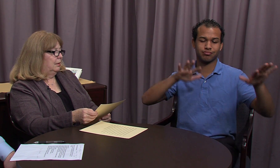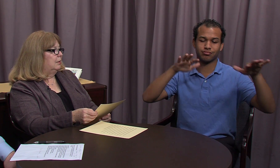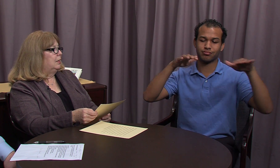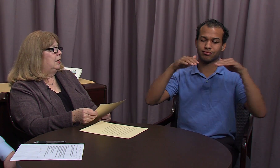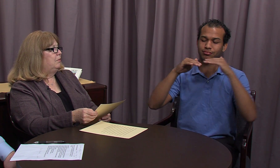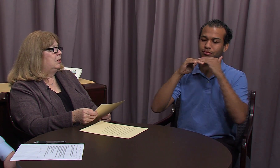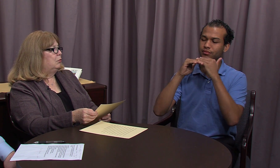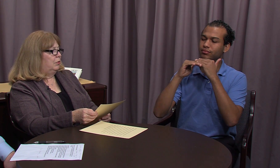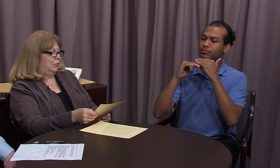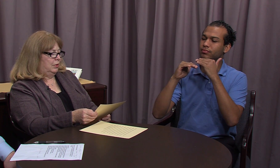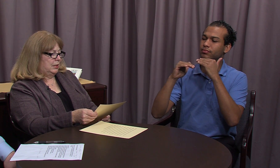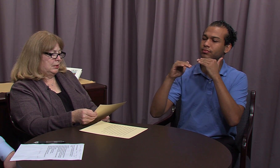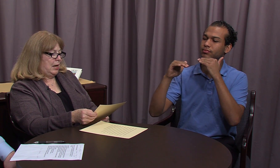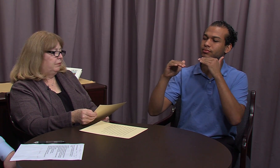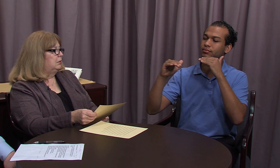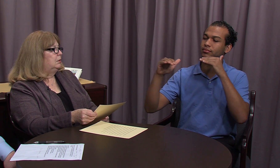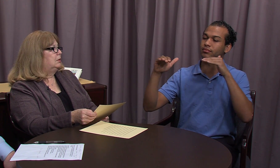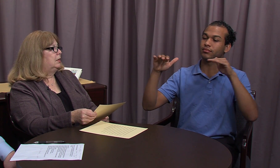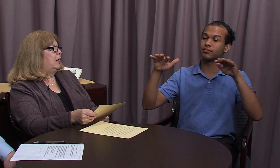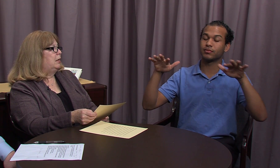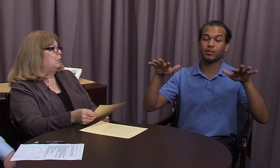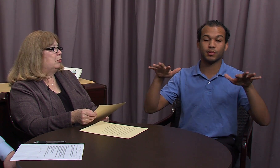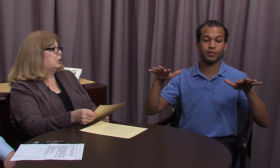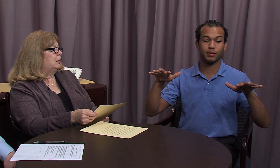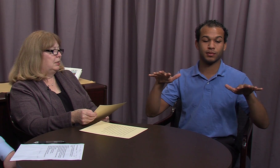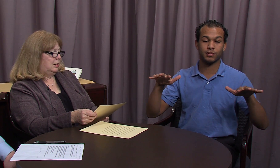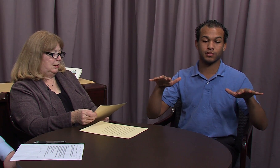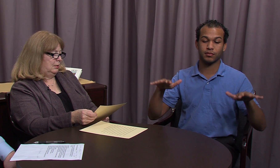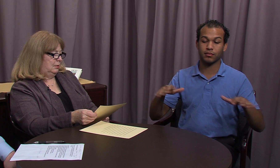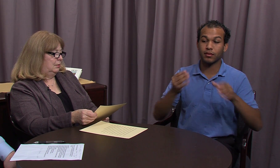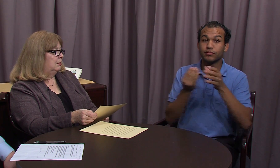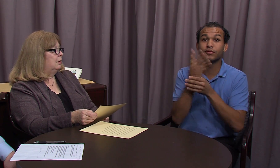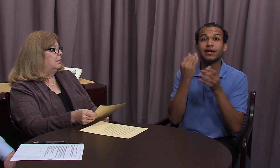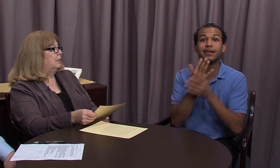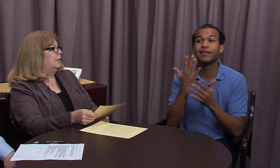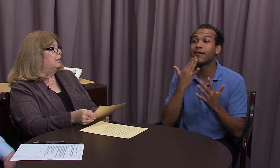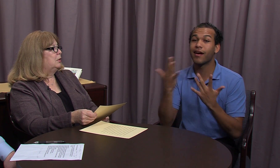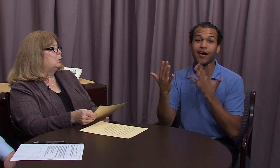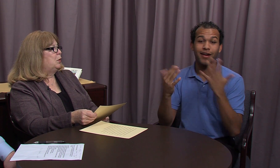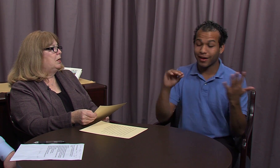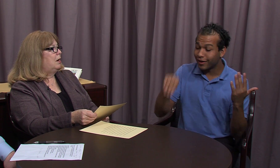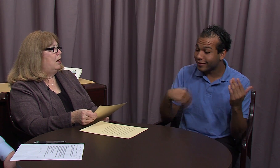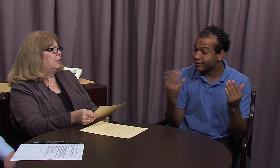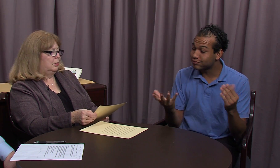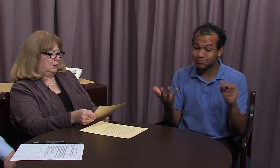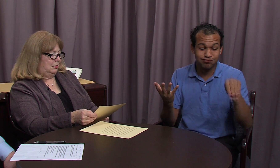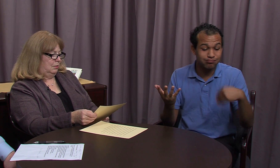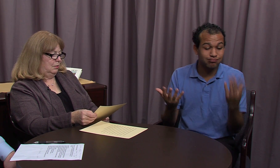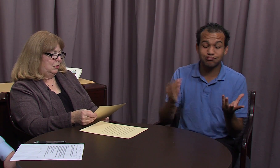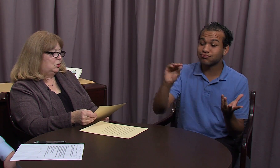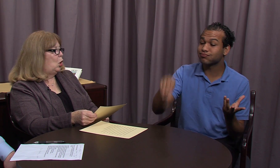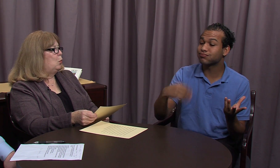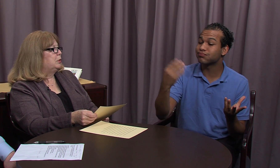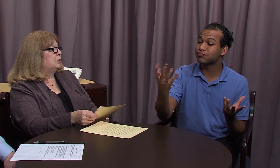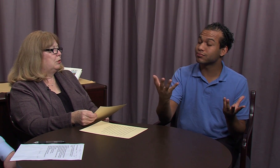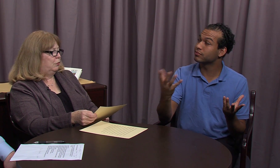The evening river is level and motionless. The spring colors just open to their